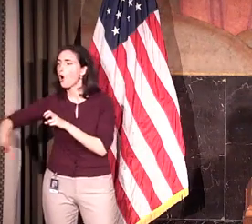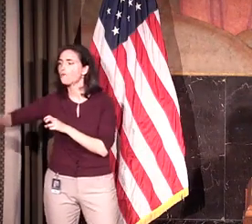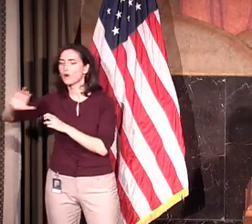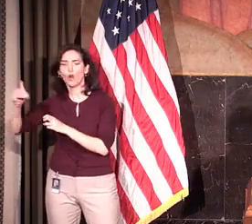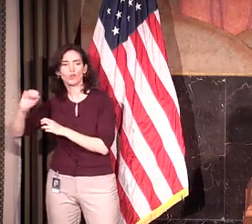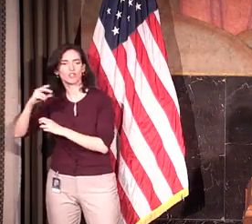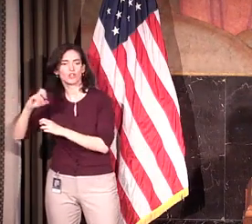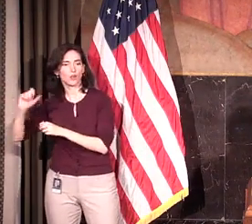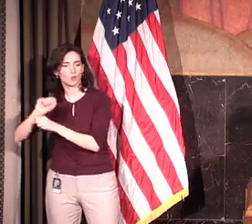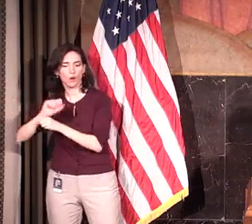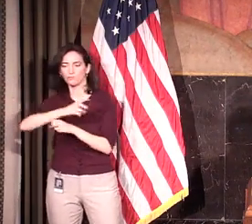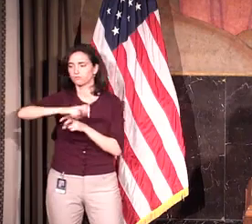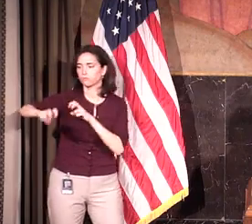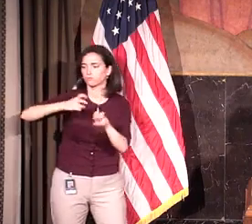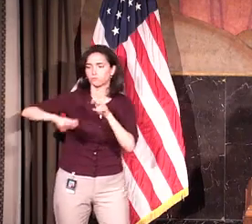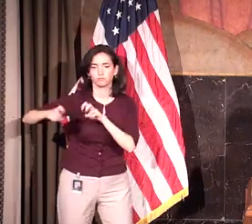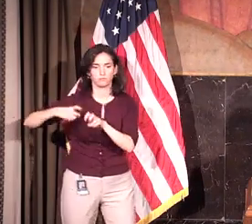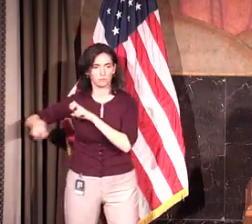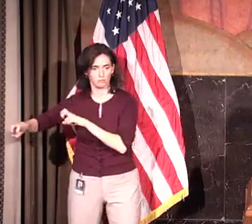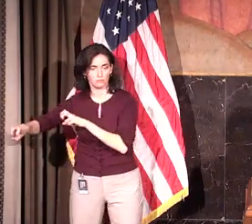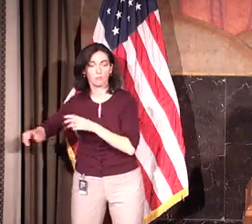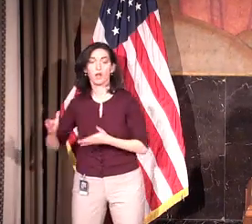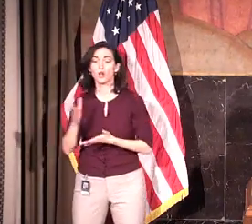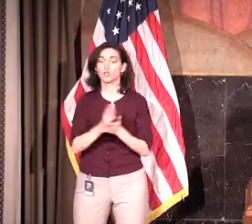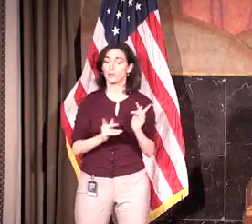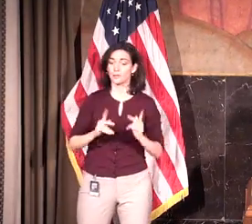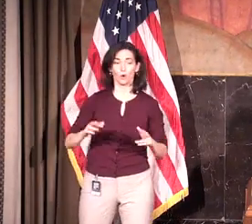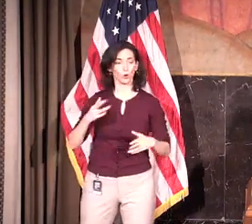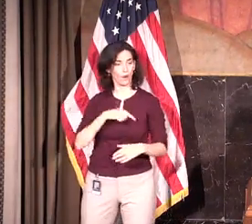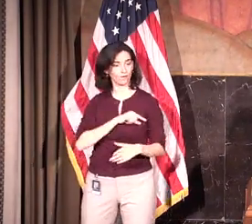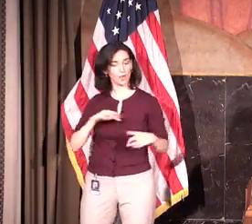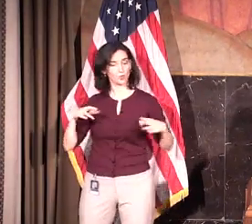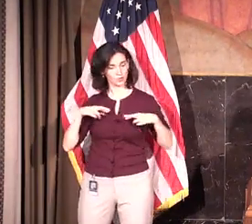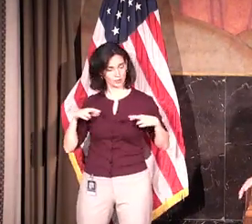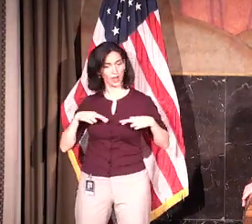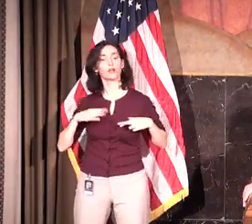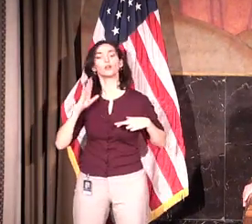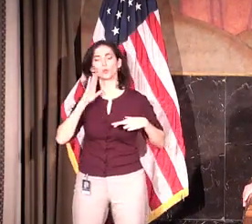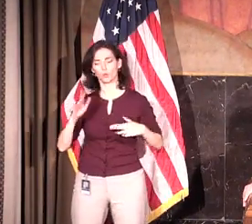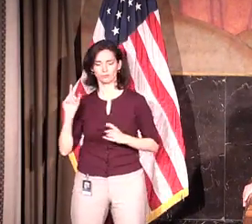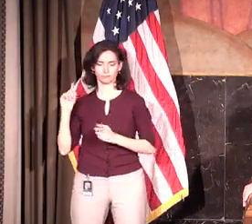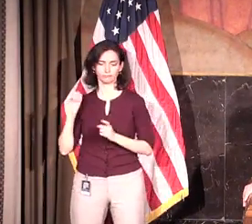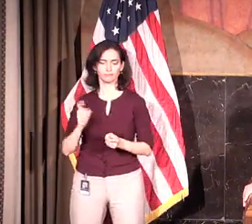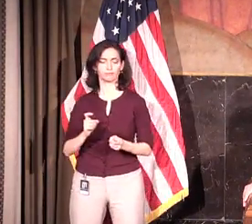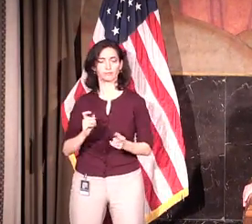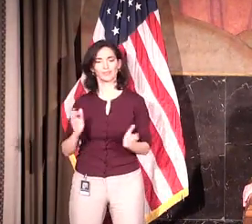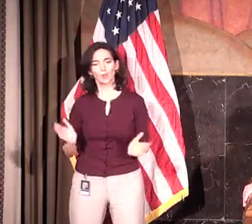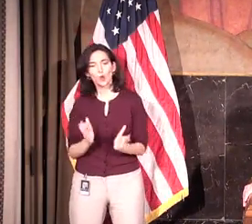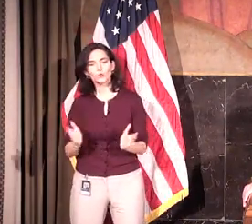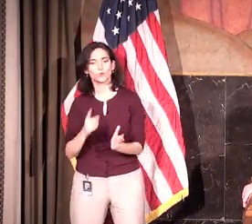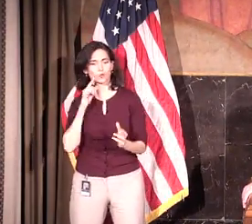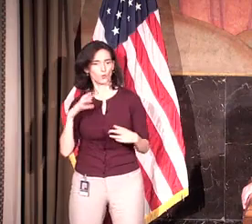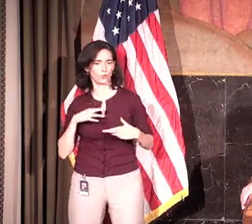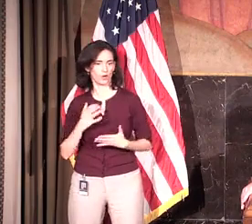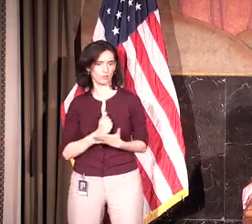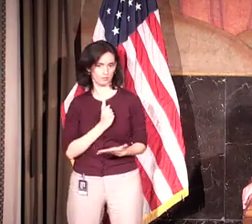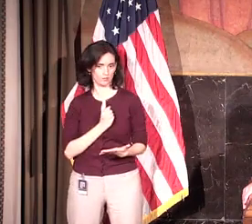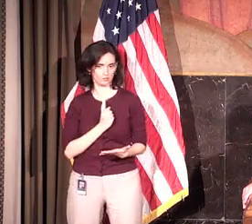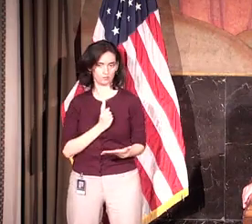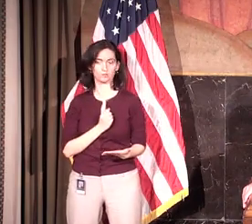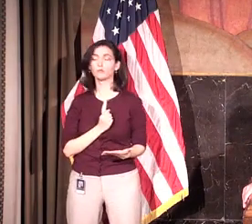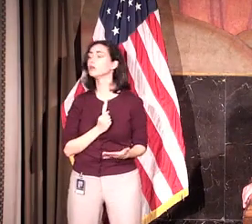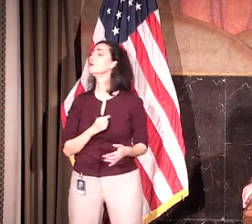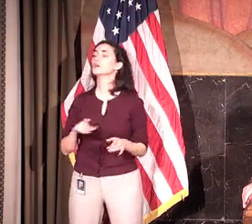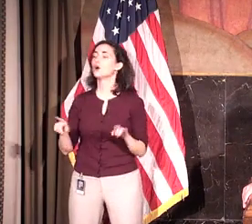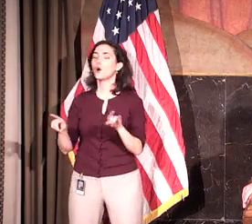Louisiana. Those people who are eligible to retire are going to be given special incentives and that sort of thing. Well, we're